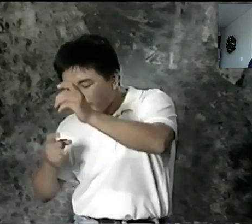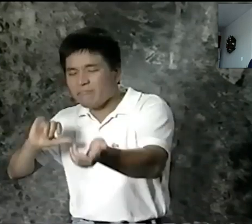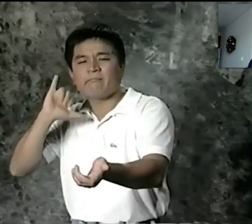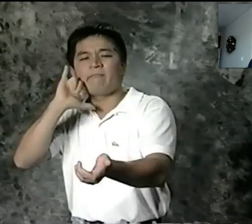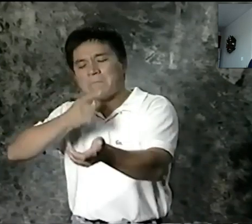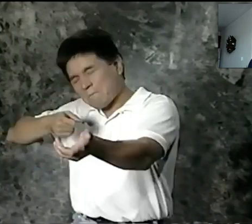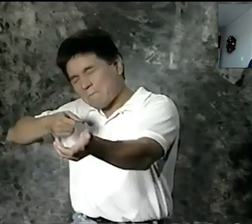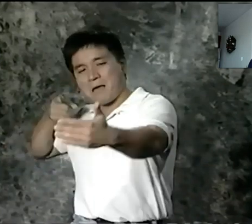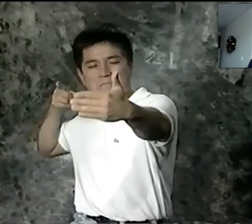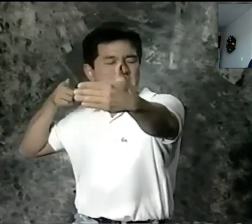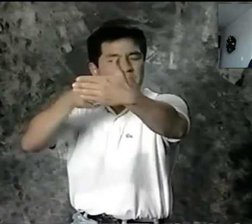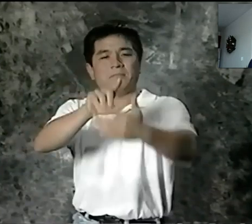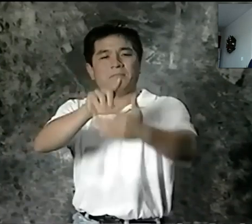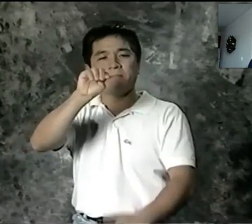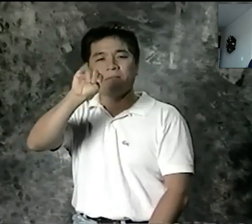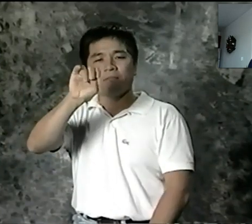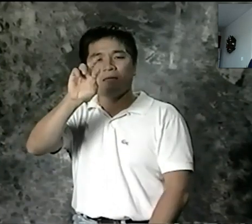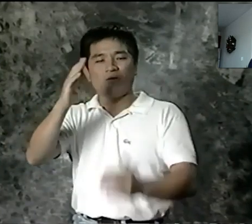And his dad arrives back home.